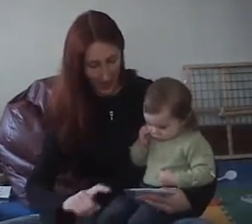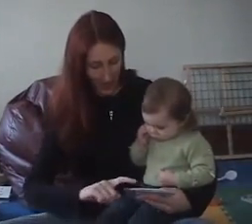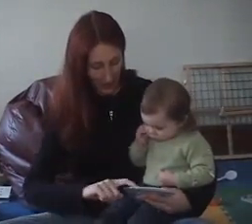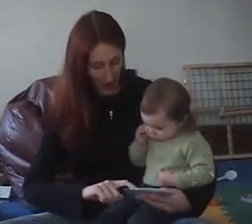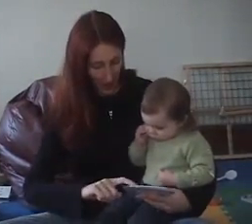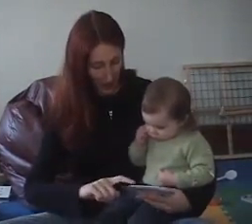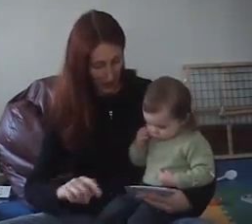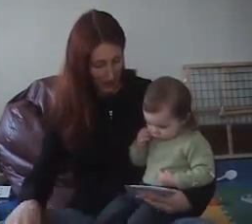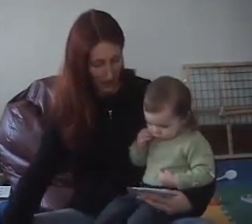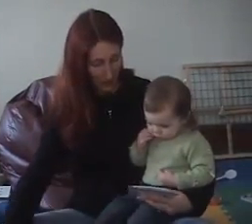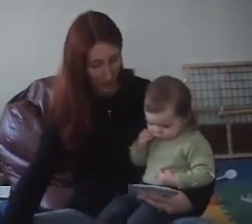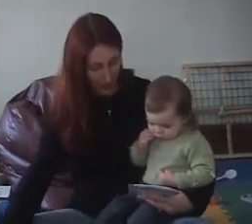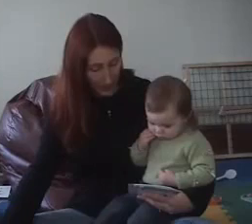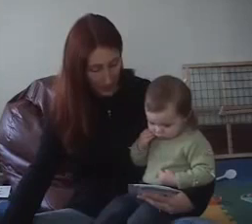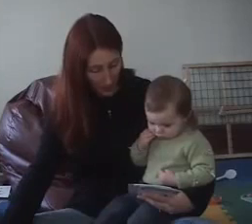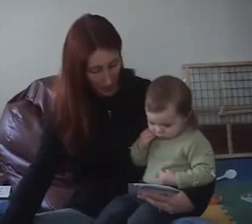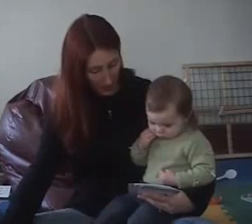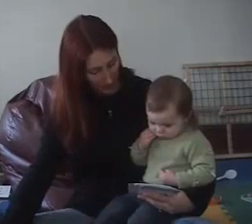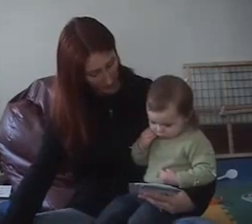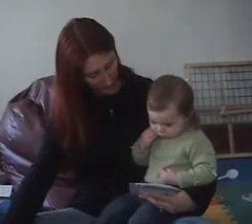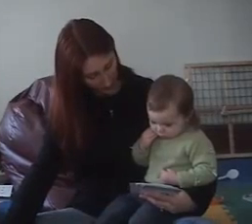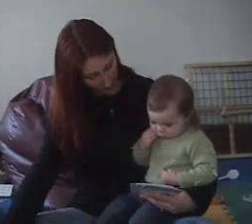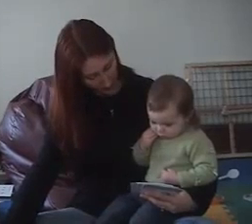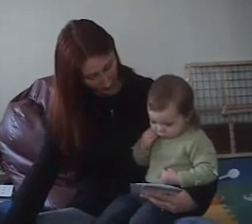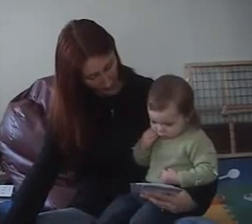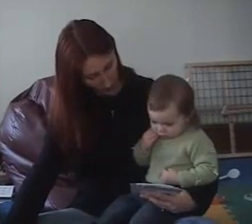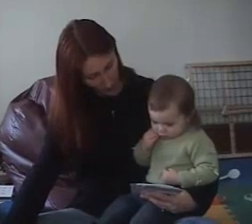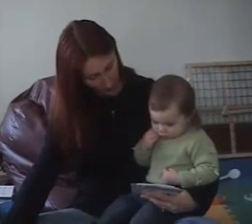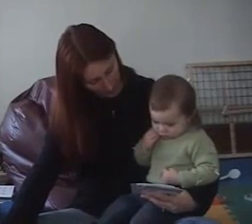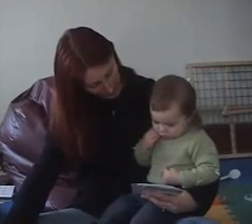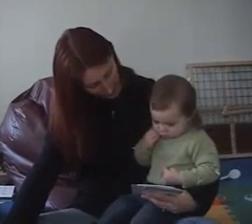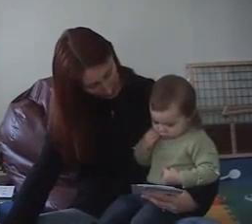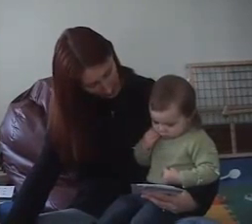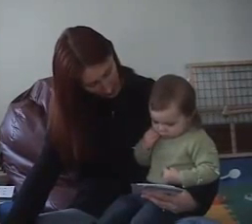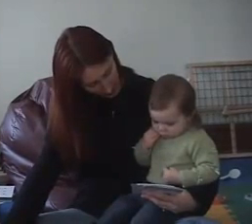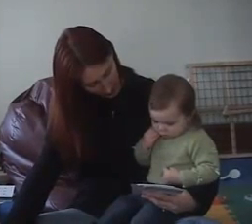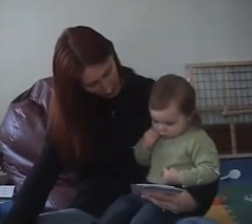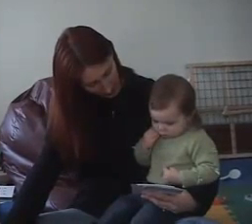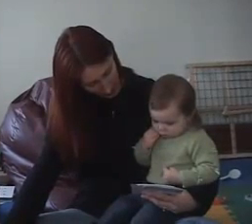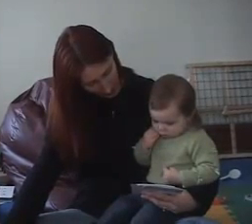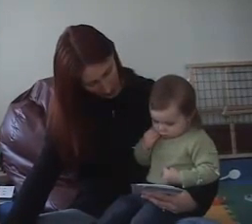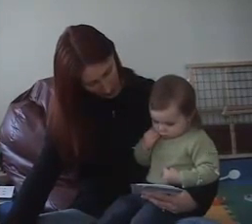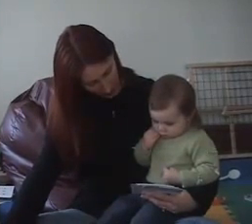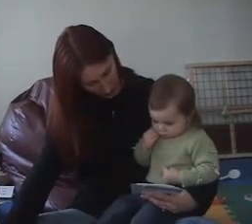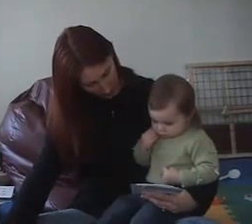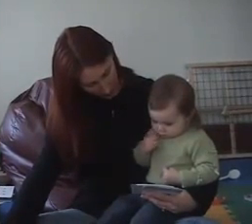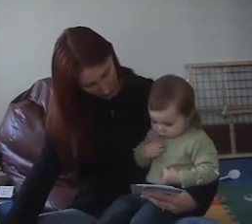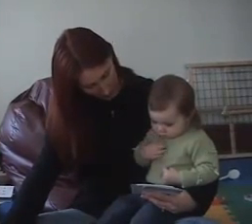And that baby's singing, please mommy. Please. Can you say please?